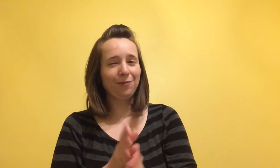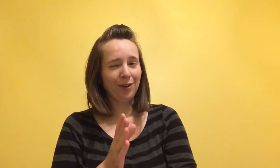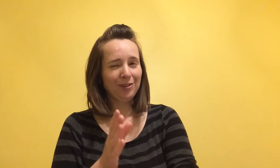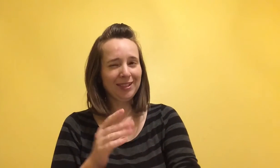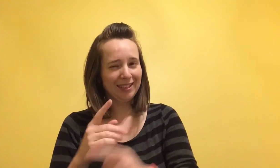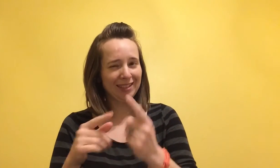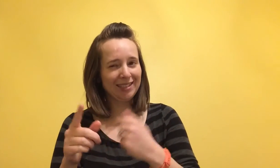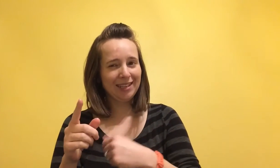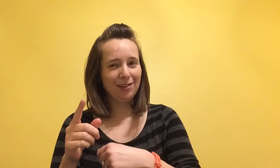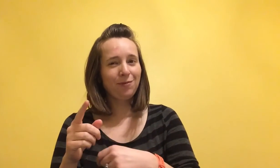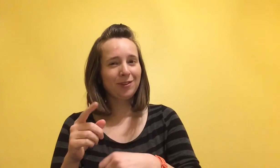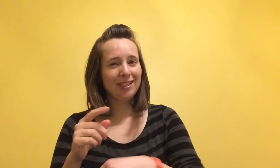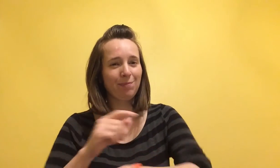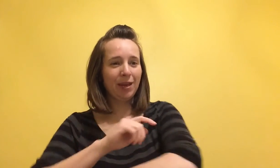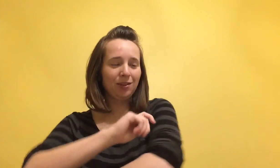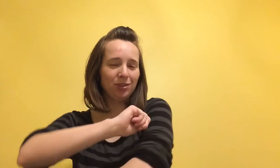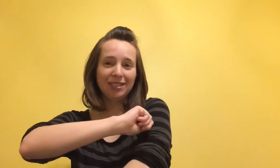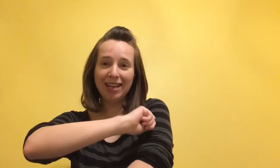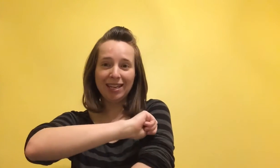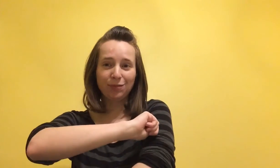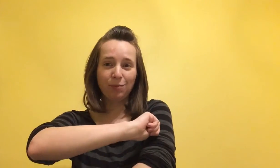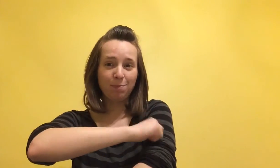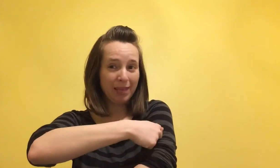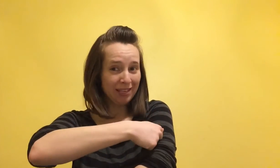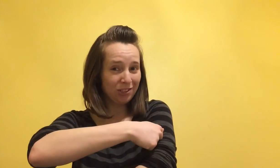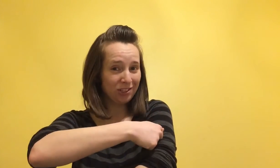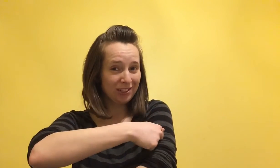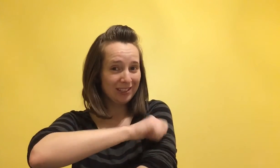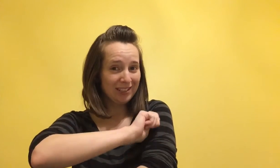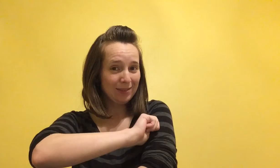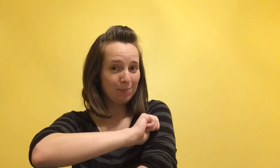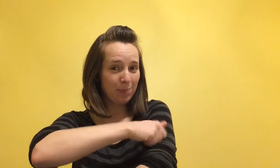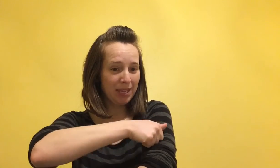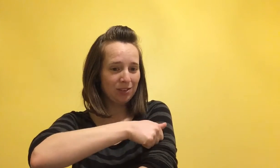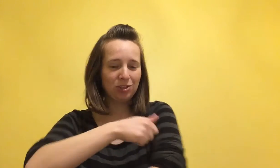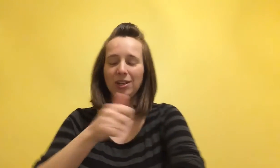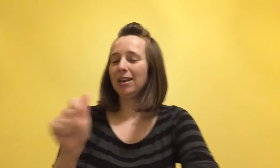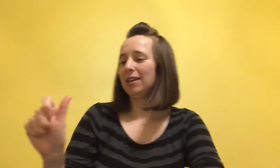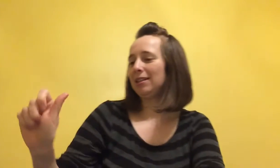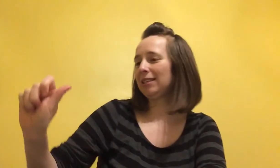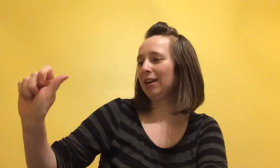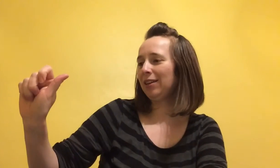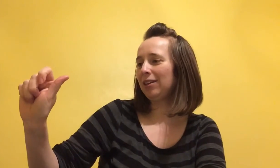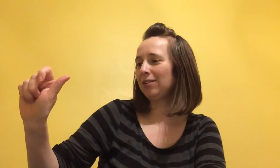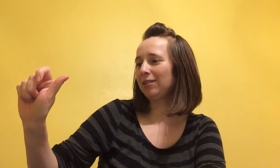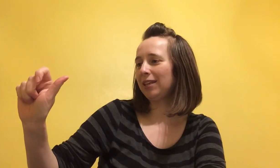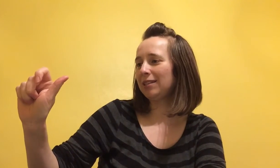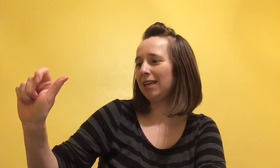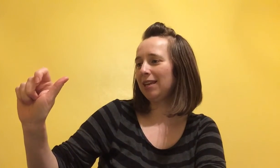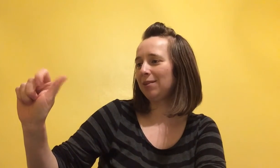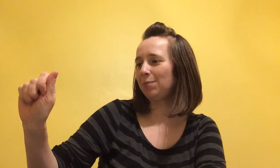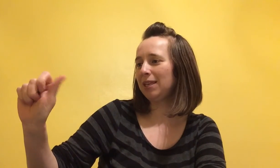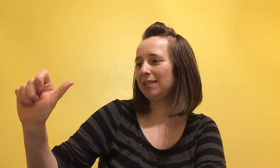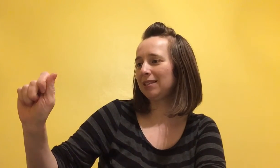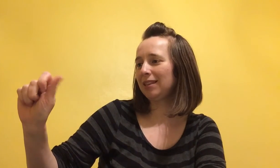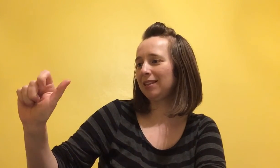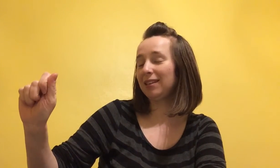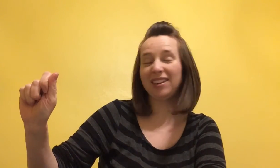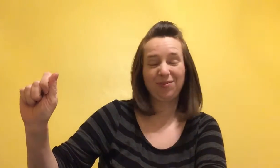found out that the sign for St. Patrick's Day is from pinch. Pinch. It's kind of like you're like taking a piece, like if you